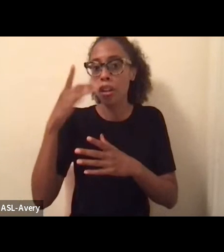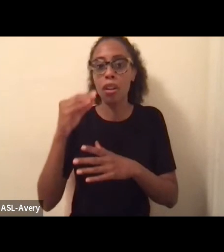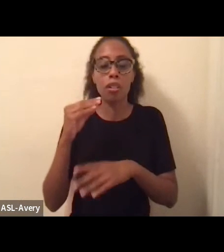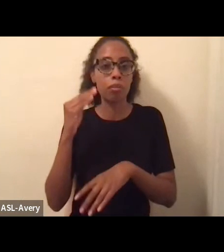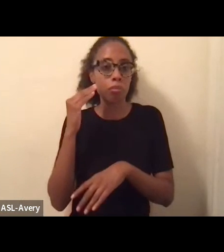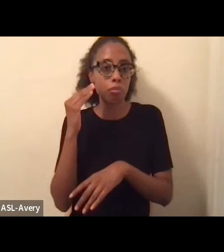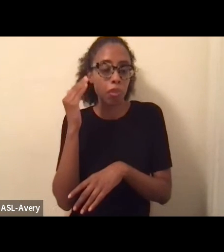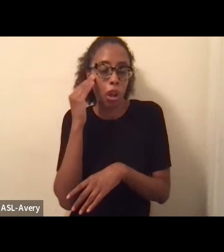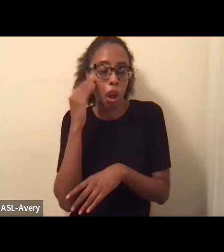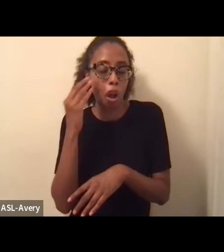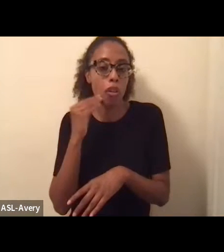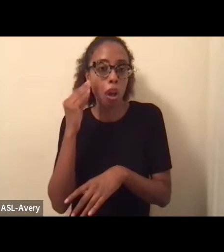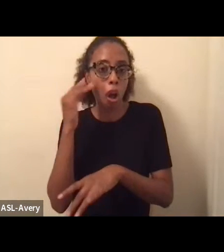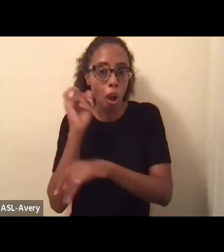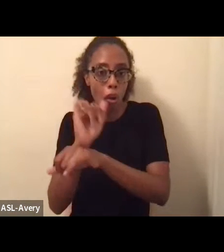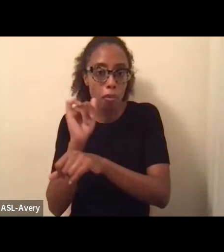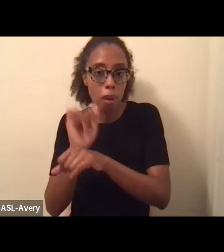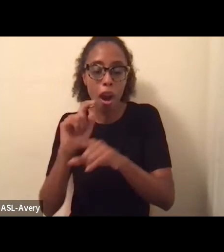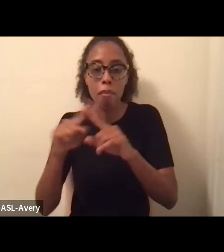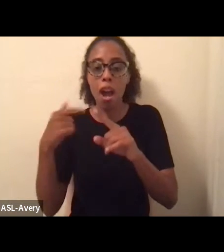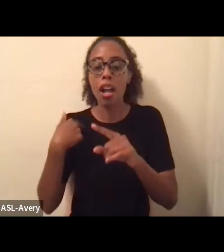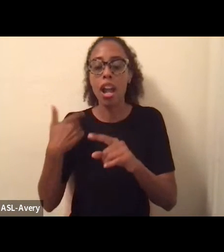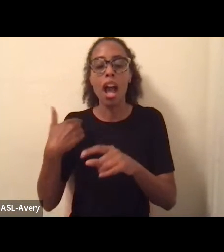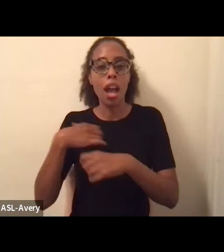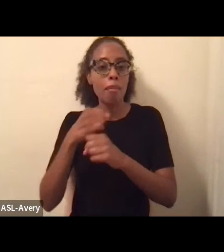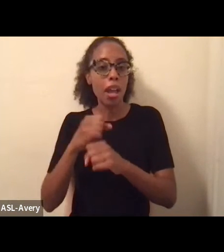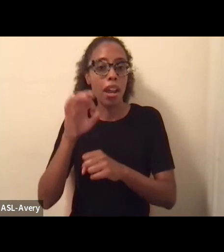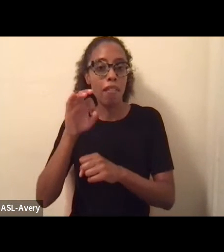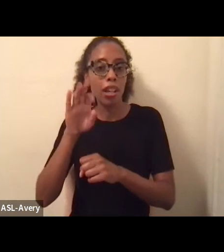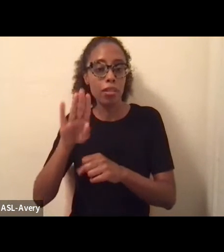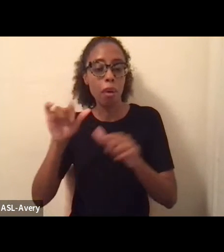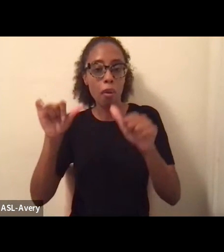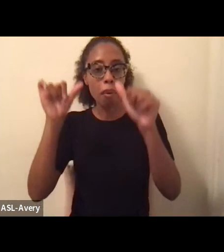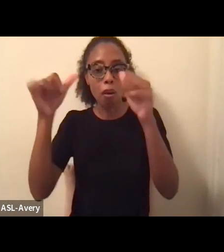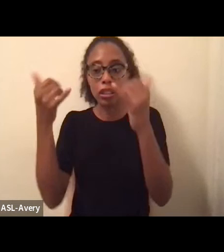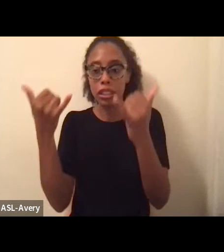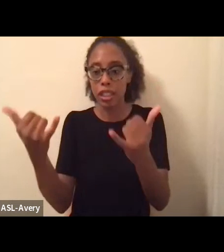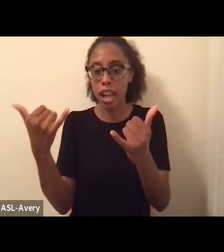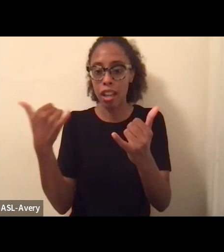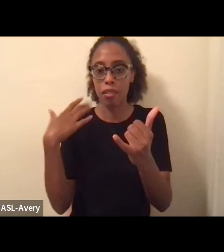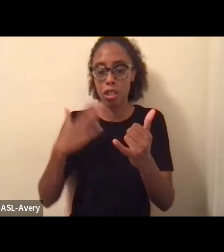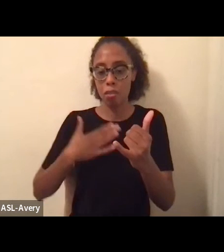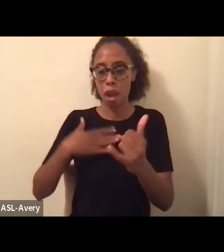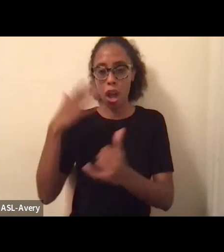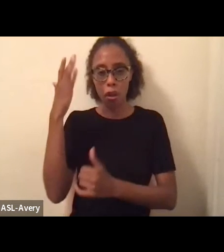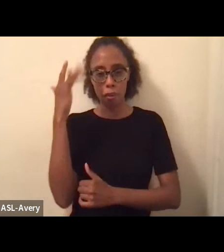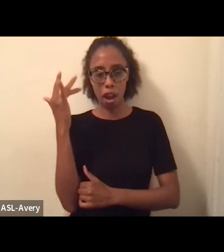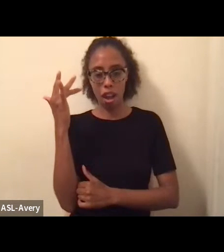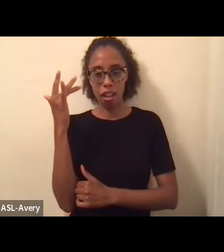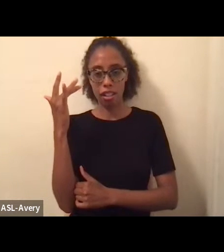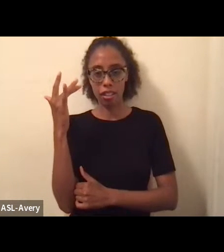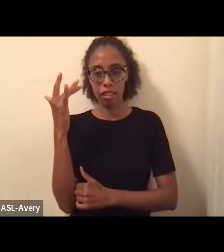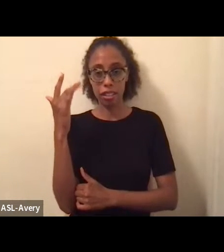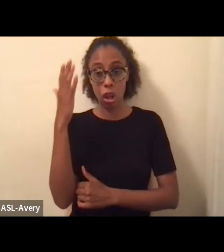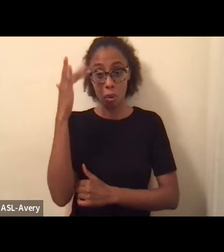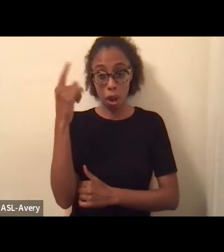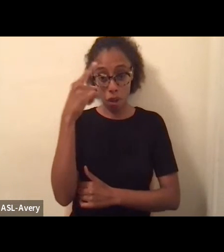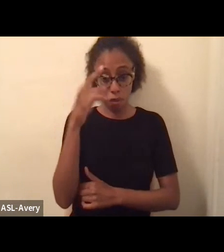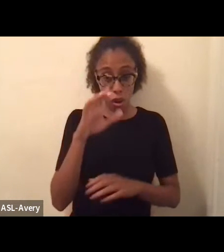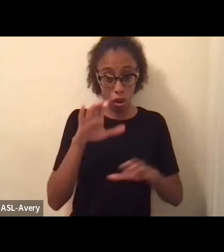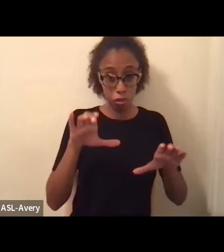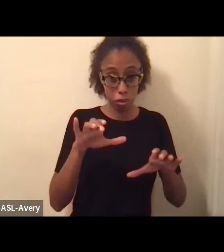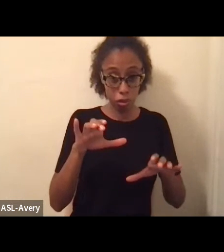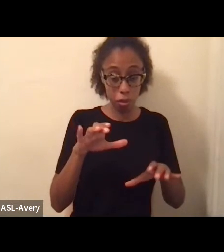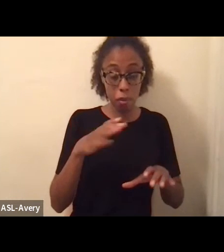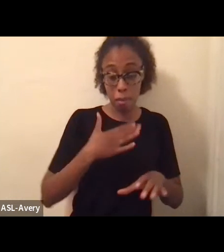a Facebook post today saying my why. And my why for doing my PhD is